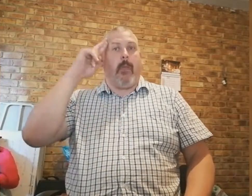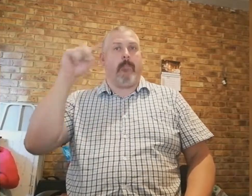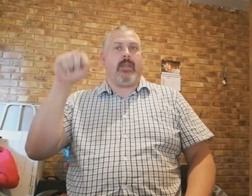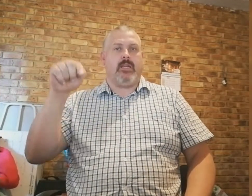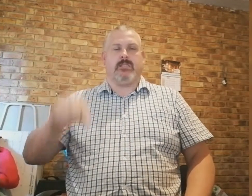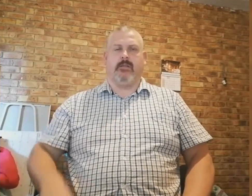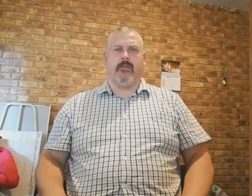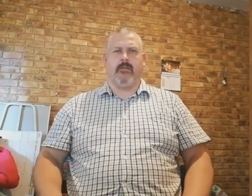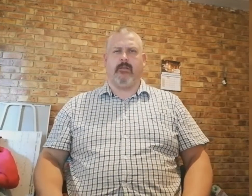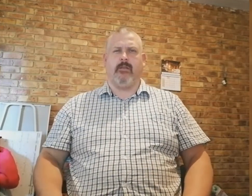Remember this.